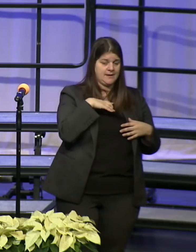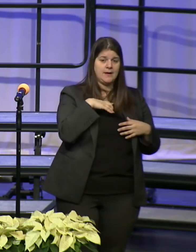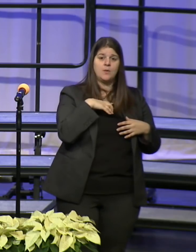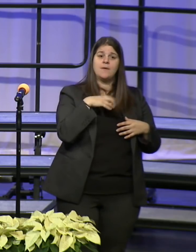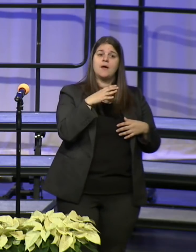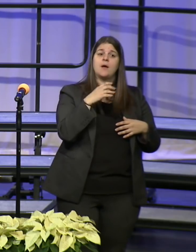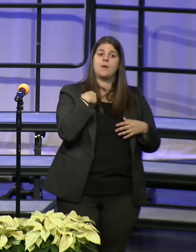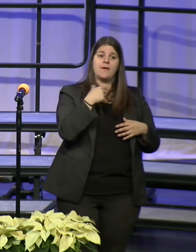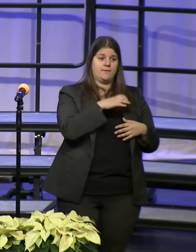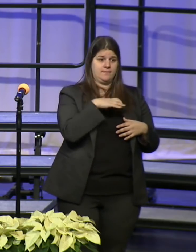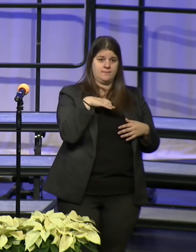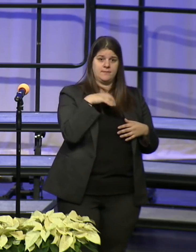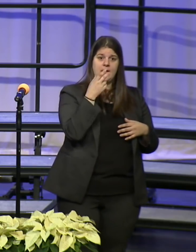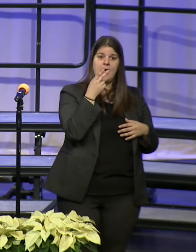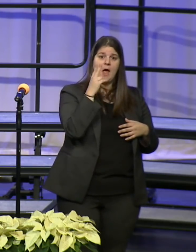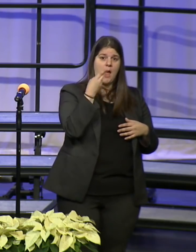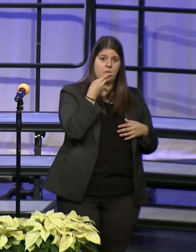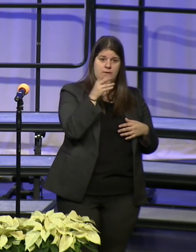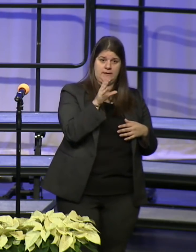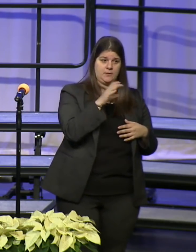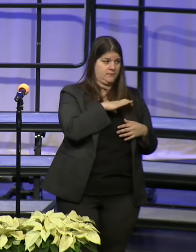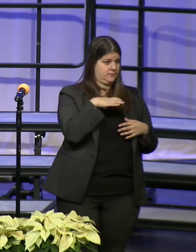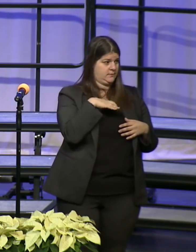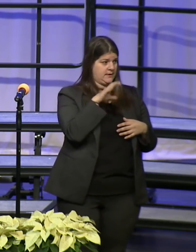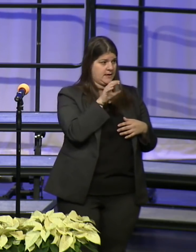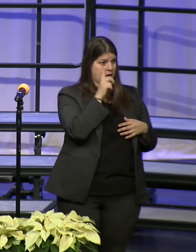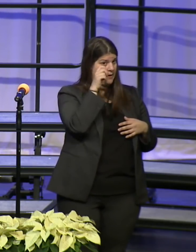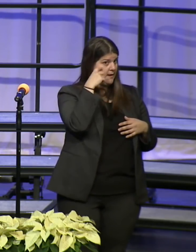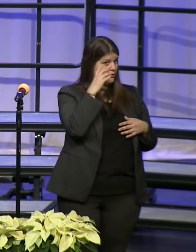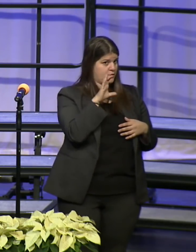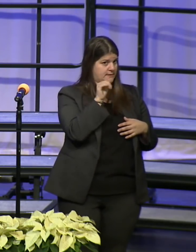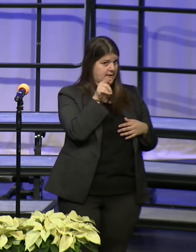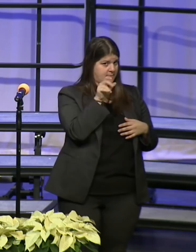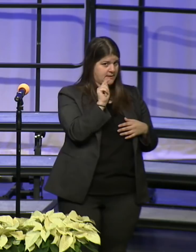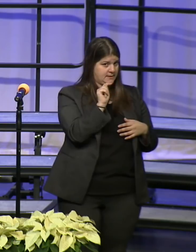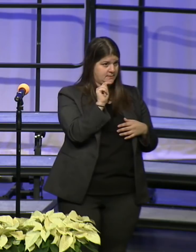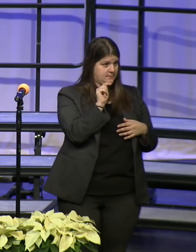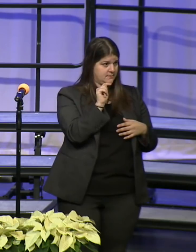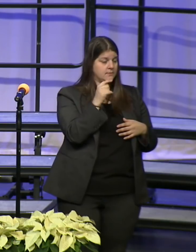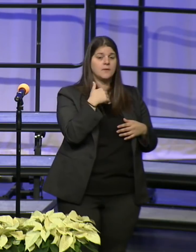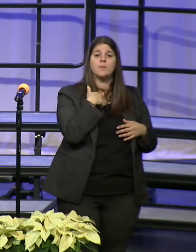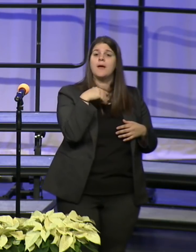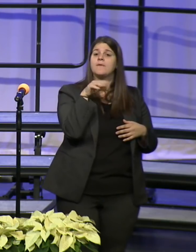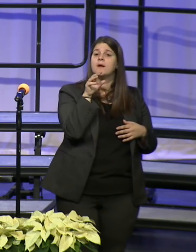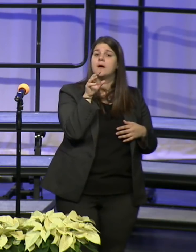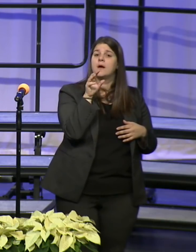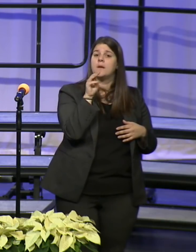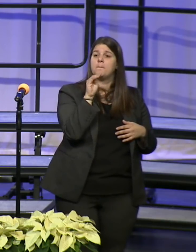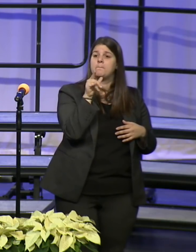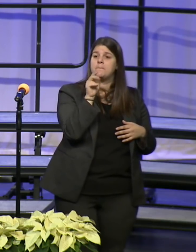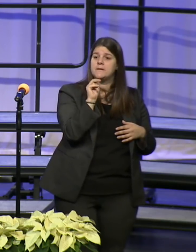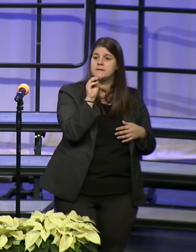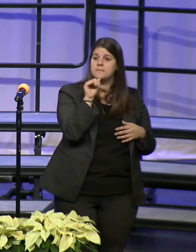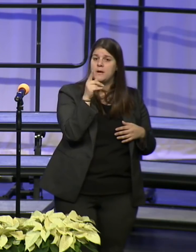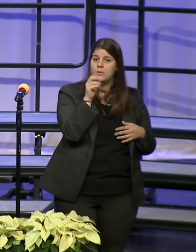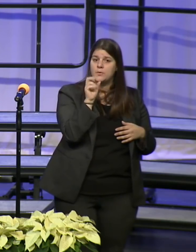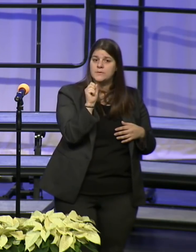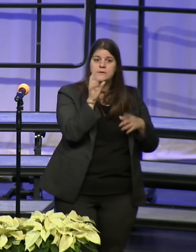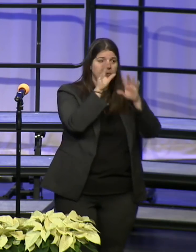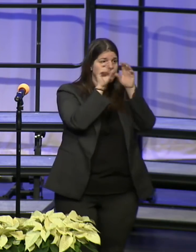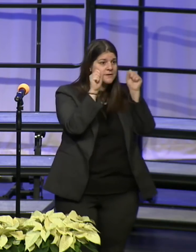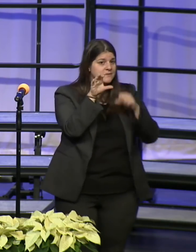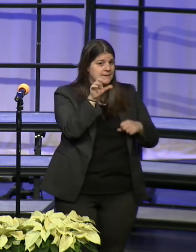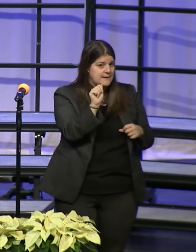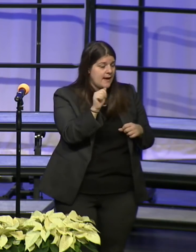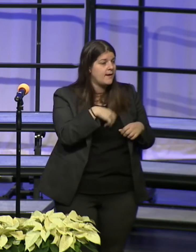members. We have local affiliates, Mr. and Mrs. Milton Matthews, of the president of the Columbia Association. We have Ms. Tanya Kennan,